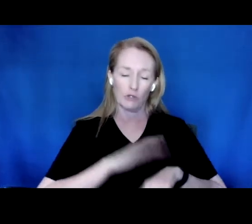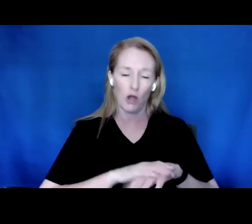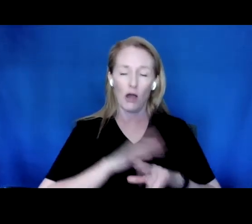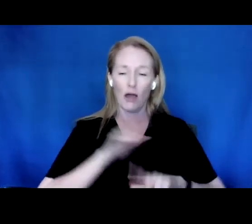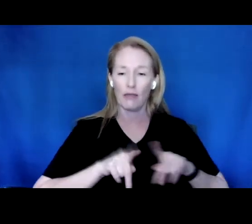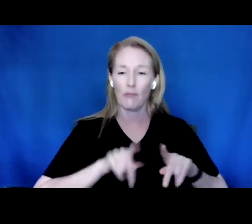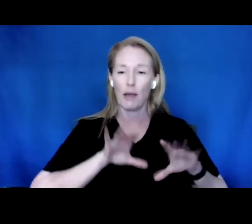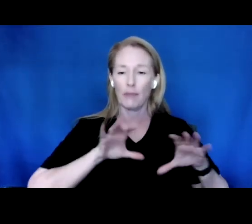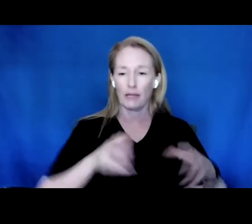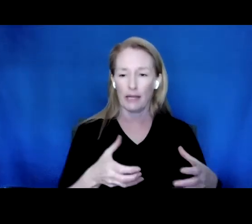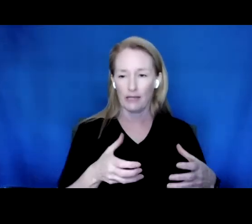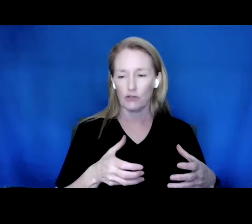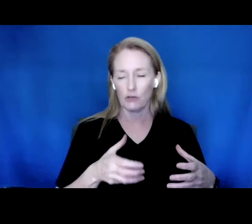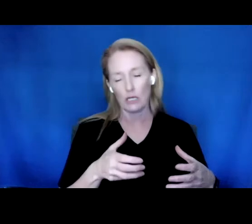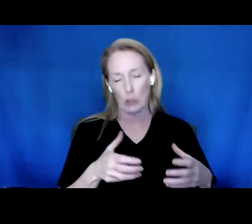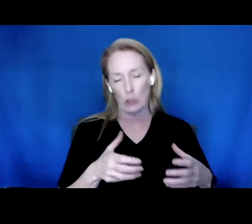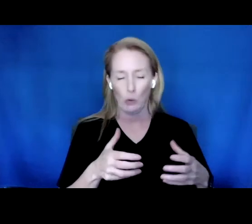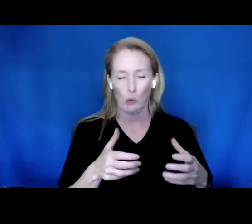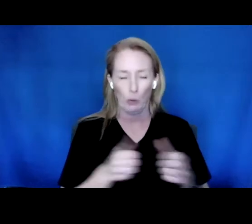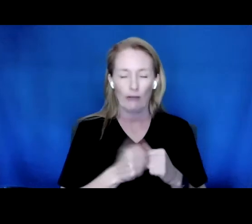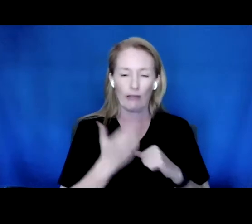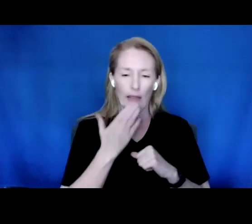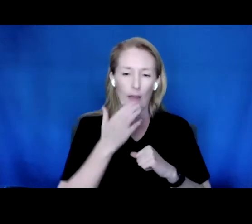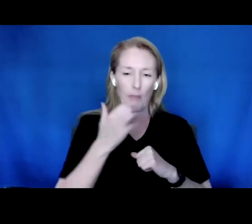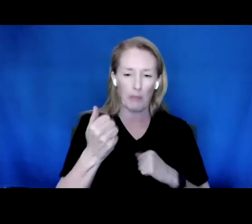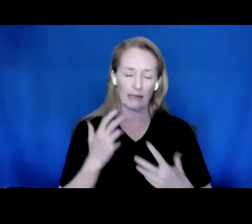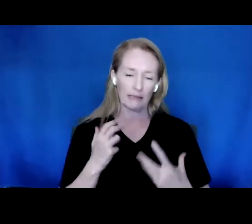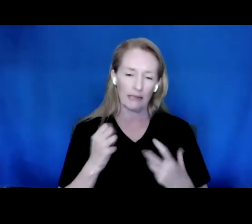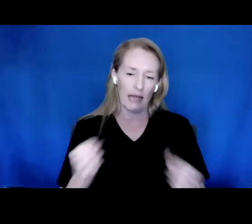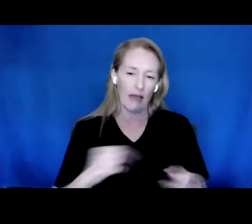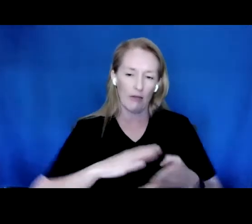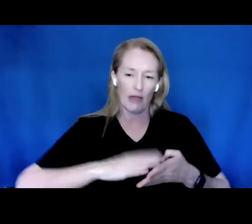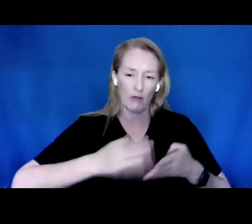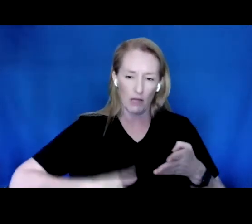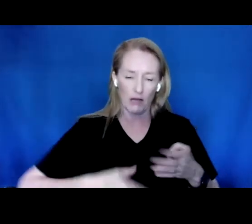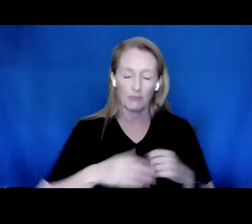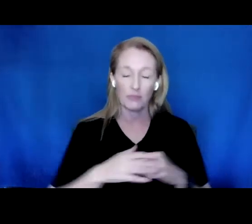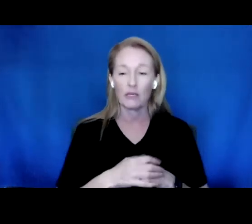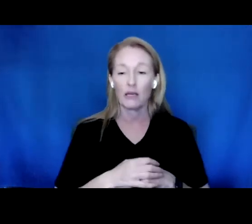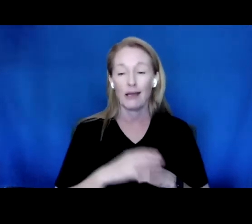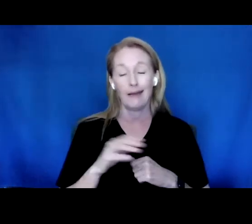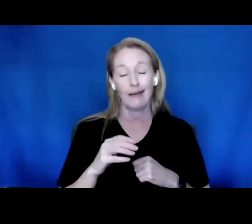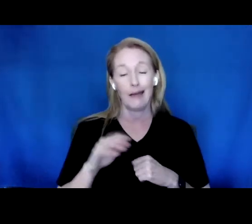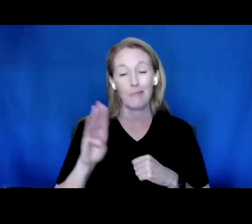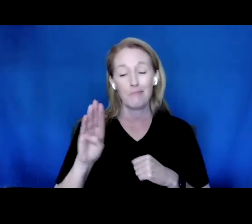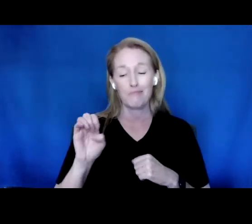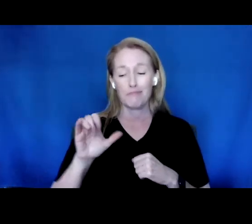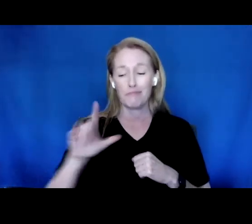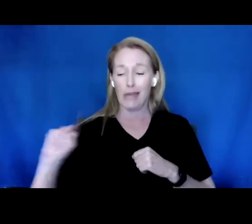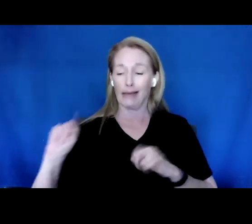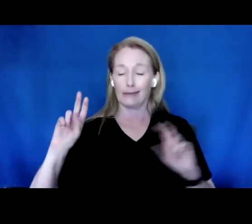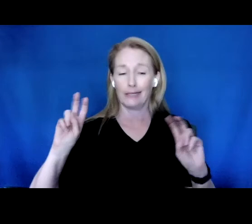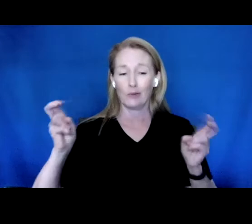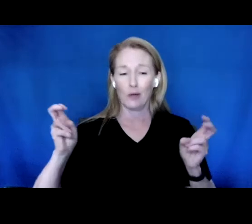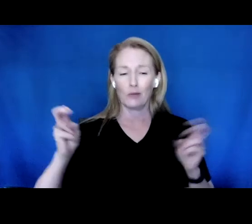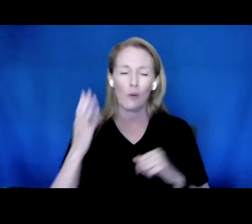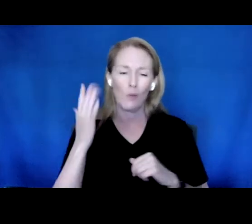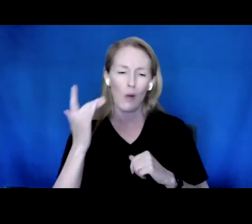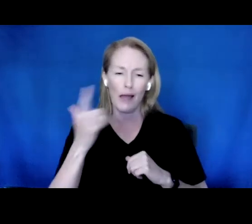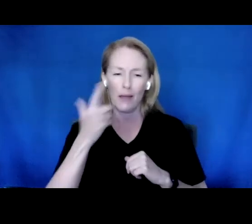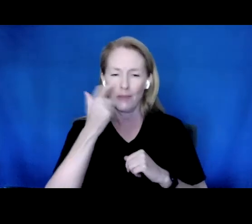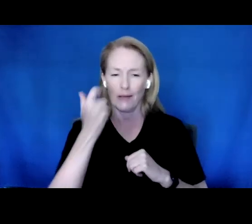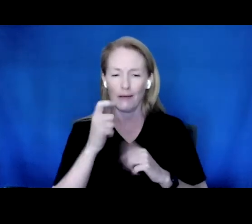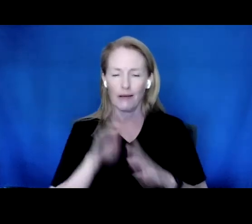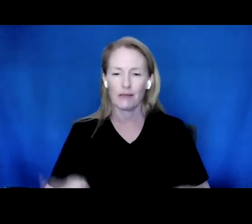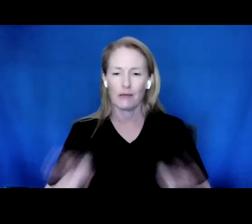outcomes. And I put best in quotes because it's important to remember that the reference group numbers and rates that